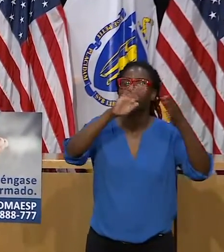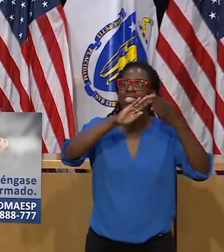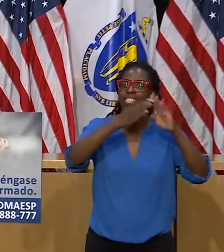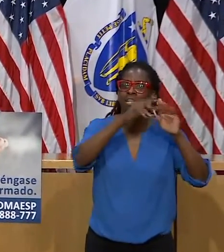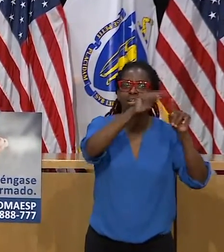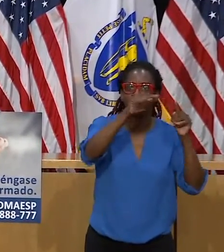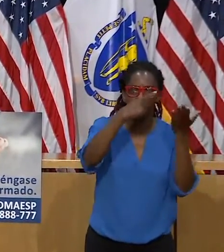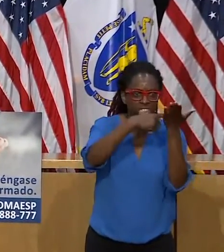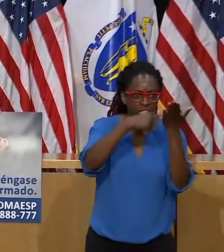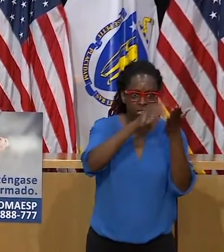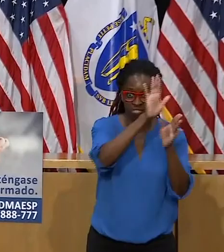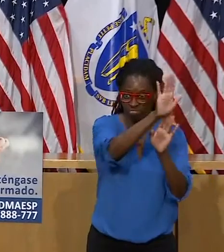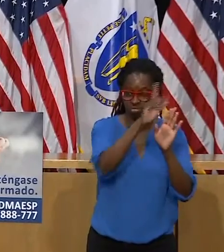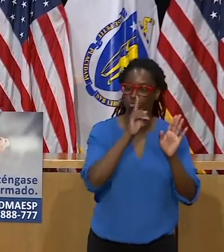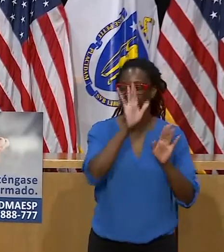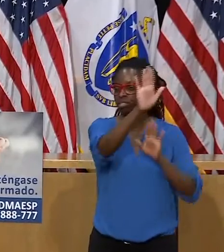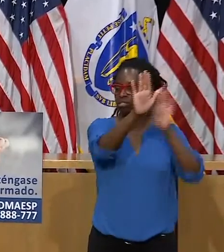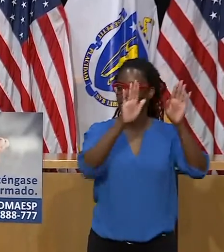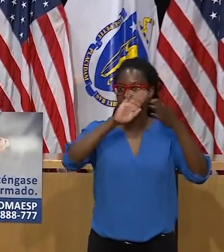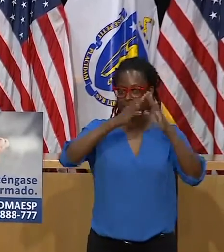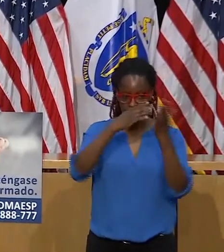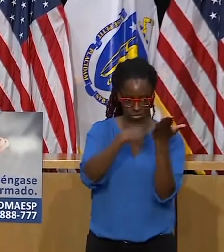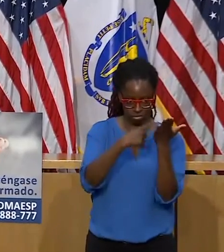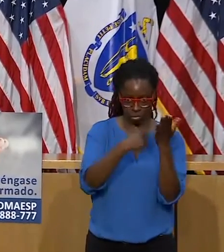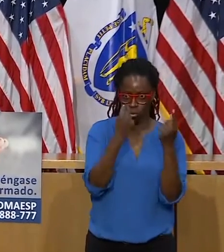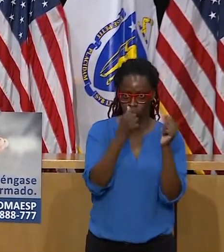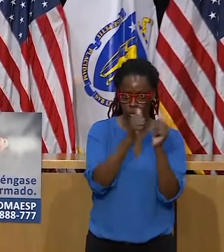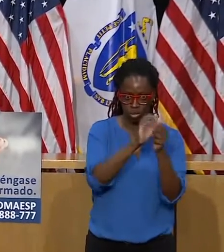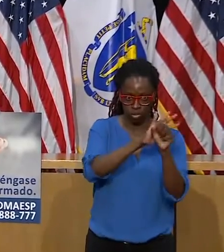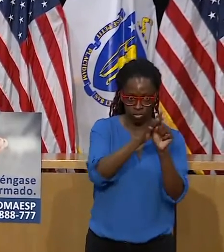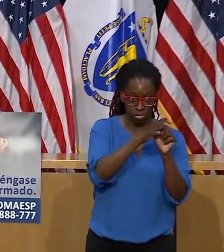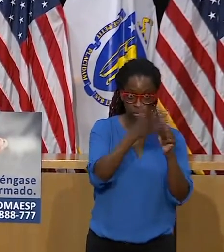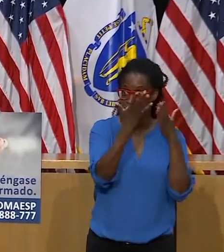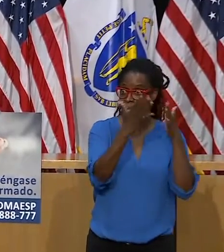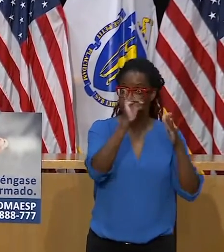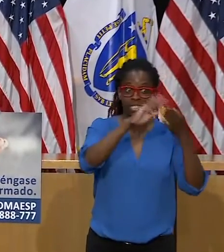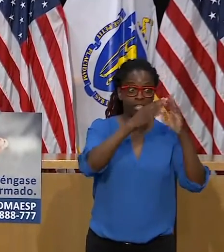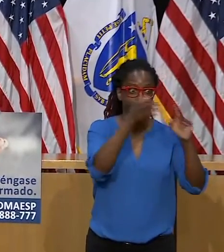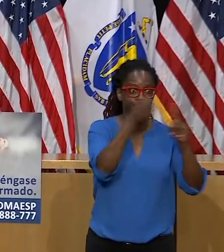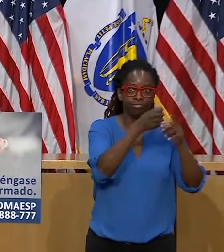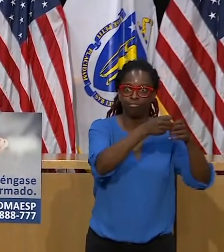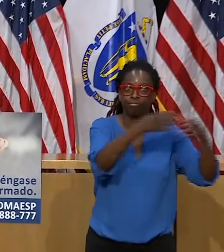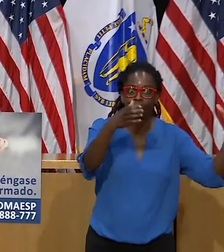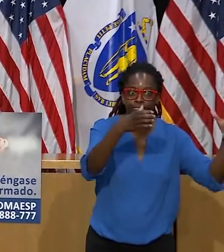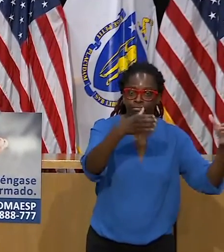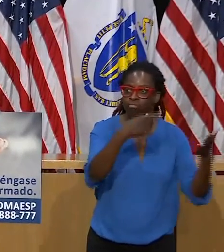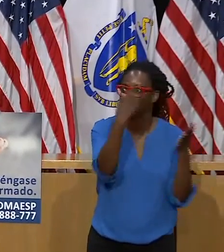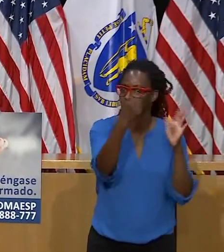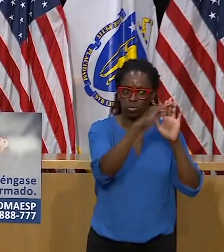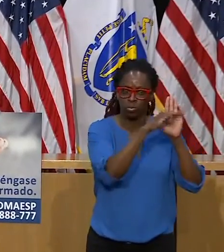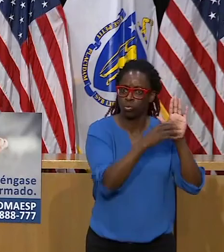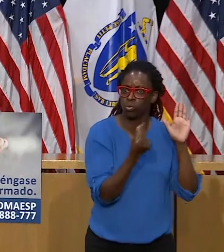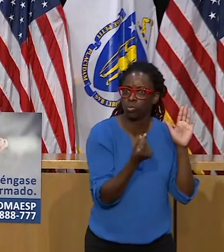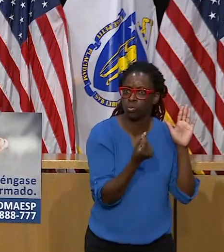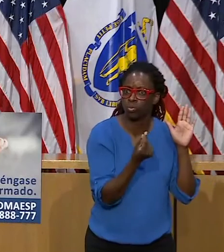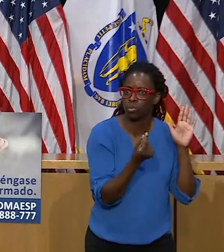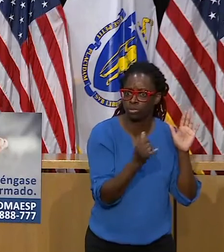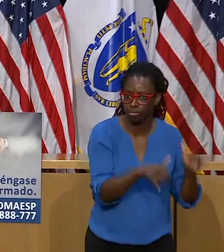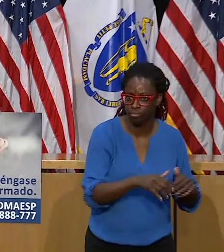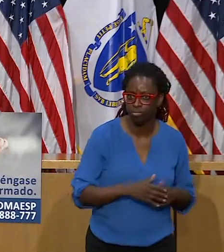In March, I think it was fair to say that we believed we were dealing with community spread pretty much across the